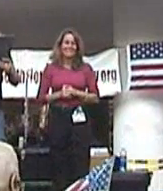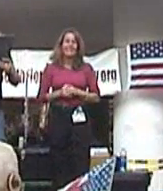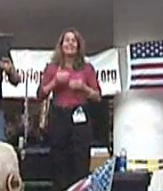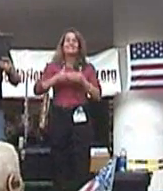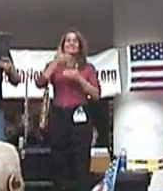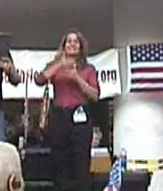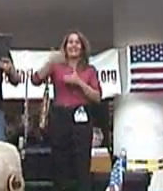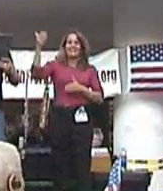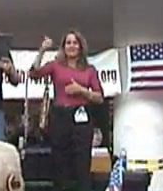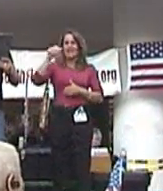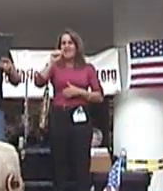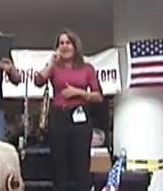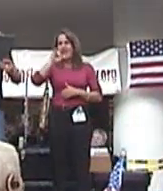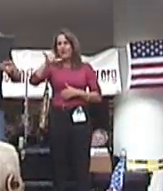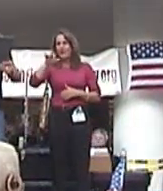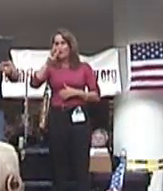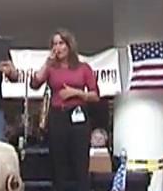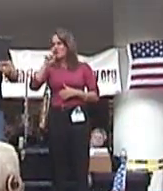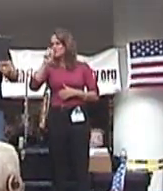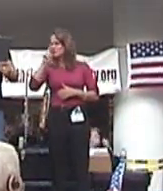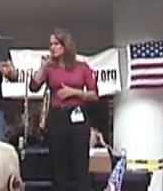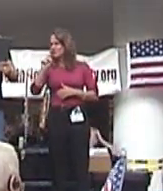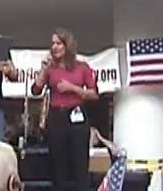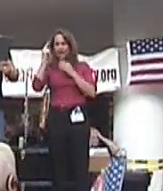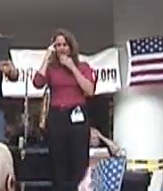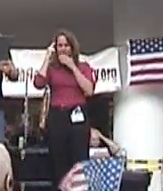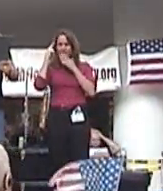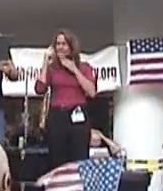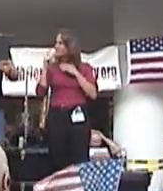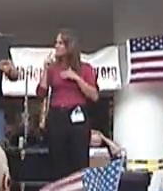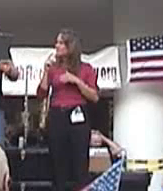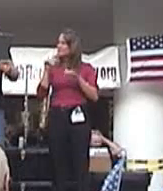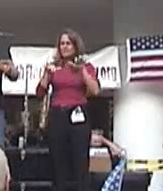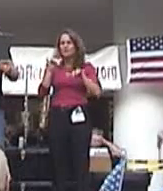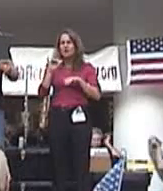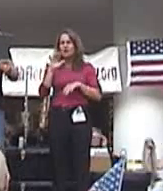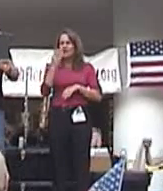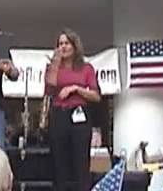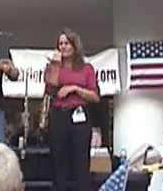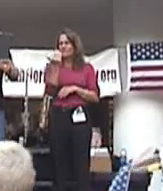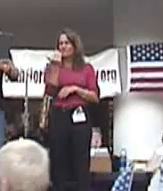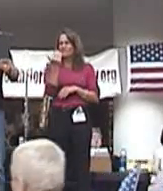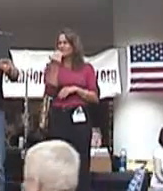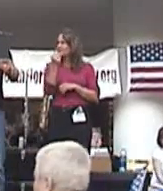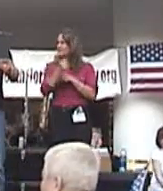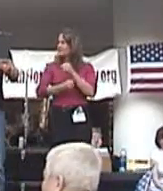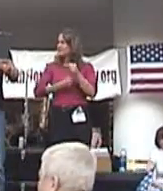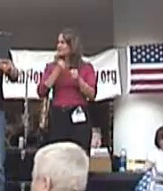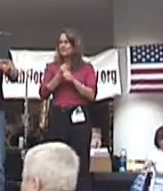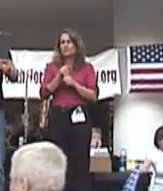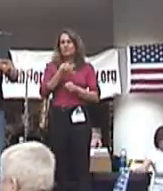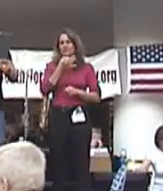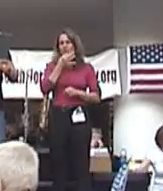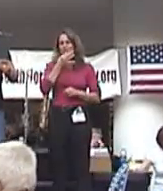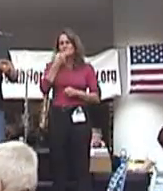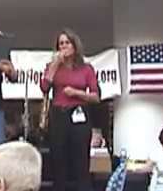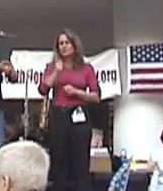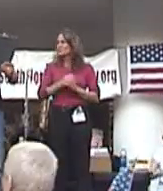is Ari Waldron. It says here, I think it's a typo, it says she's 15 years in as a freshman in high